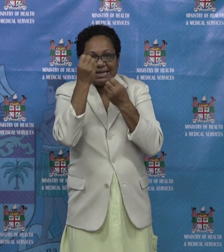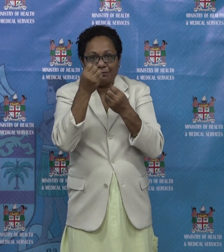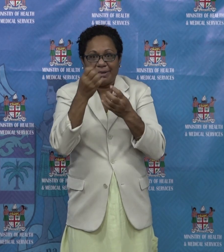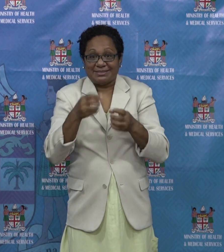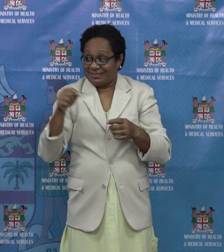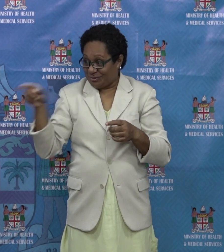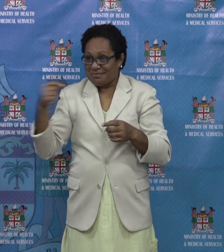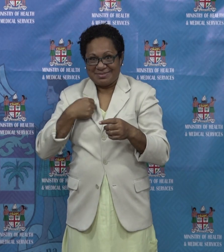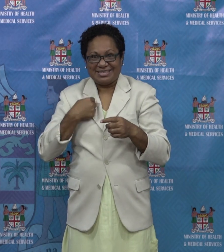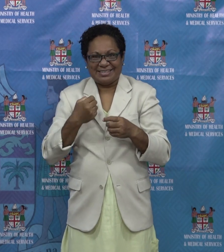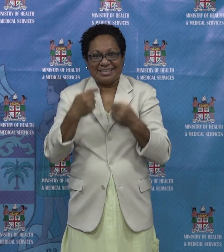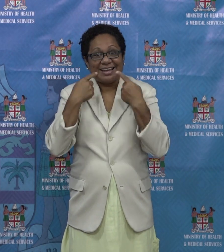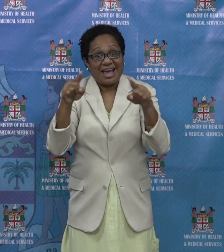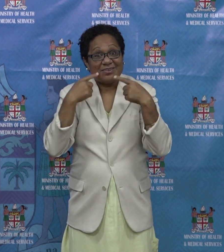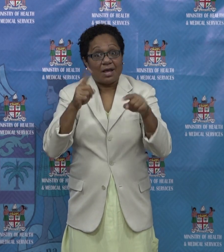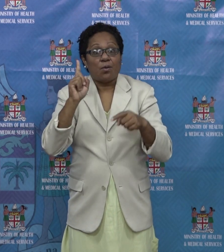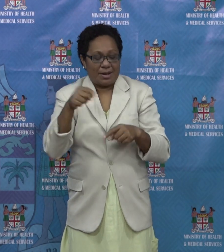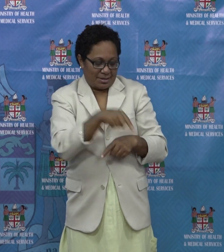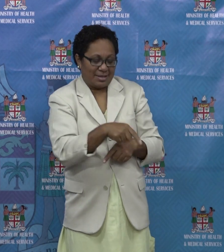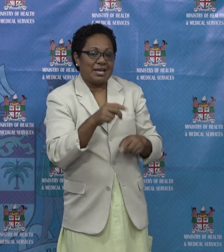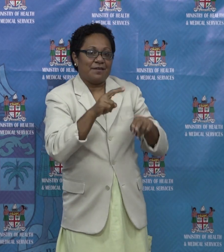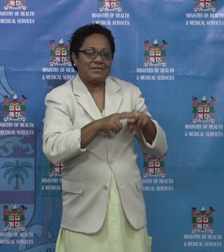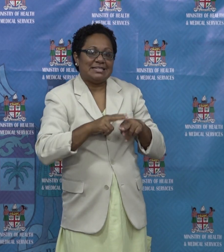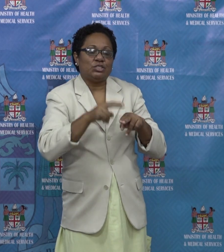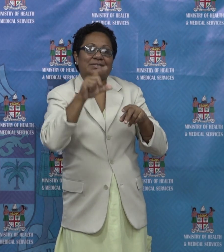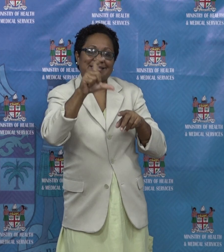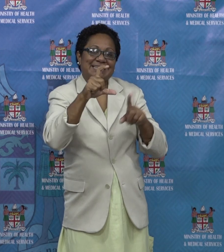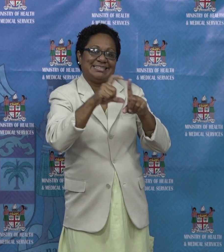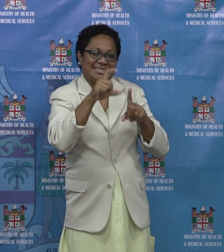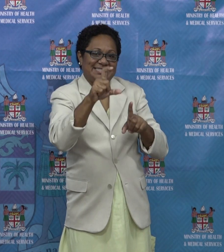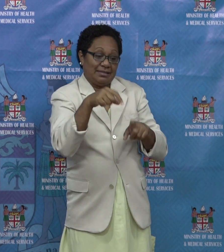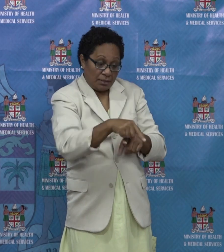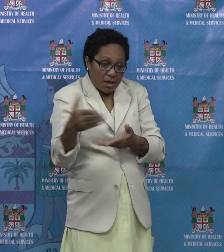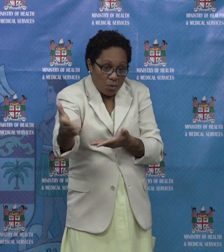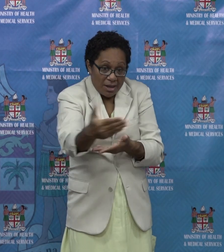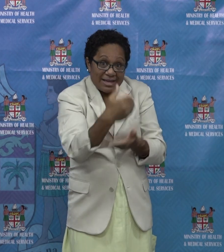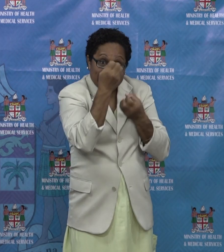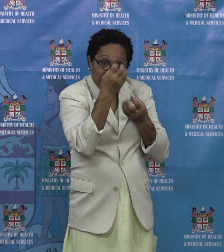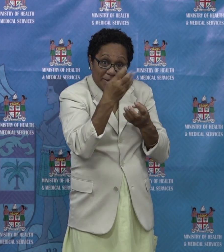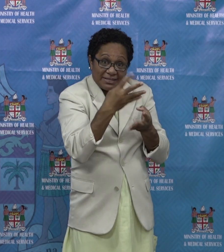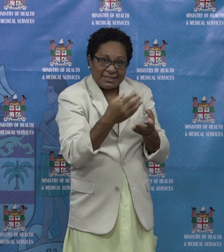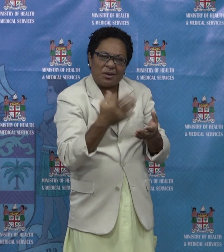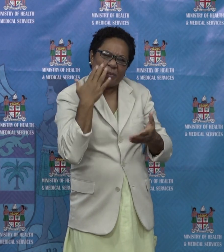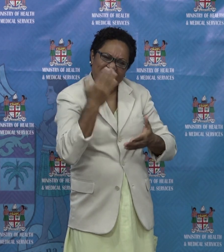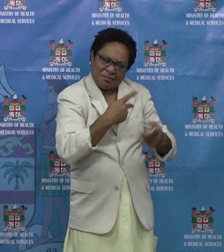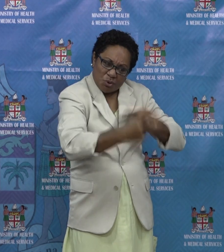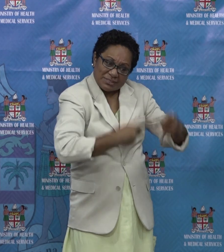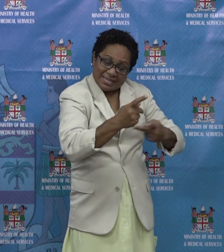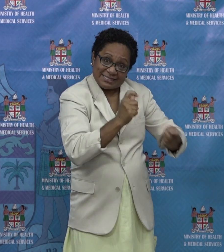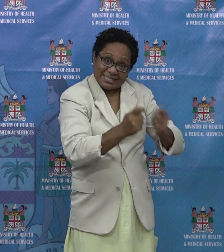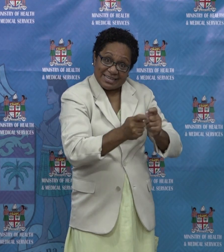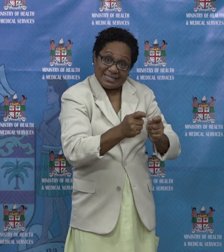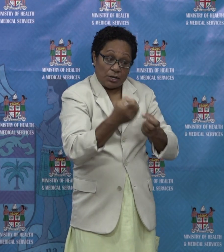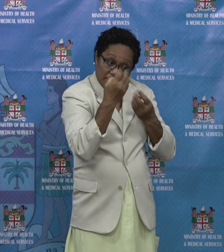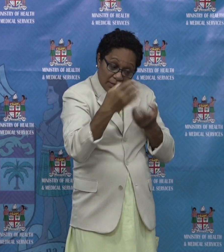data, the statistics, that's also coming from Fiji CDC. They collate the data that's in the lab, their lab, and they also pull